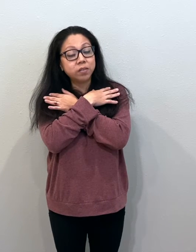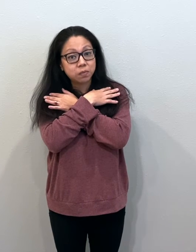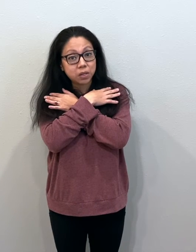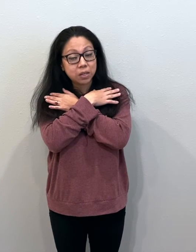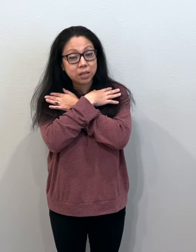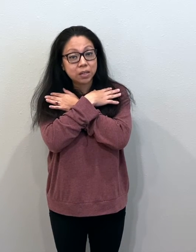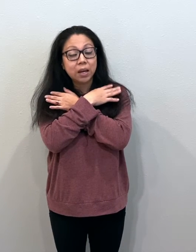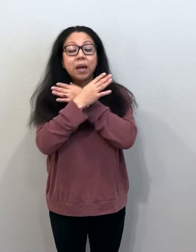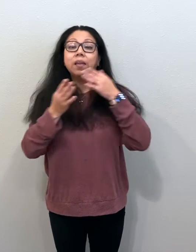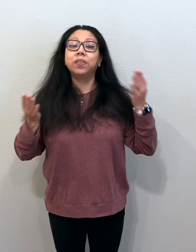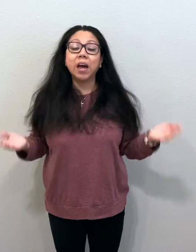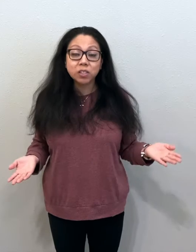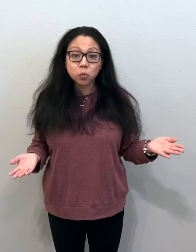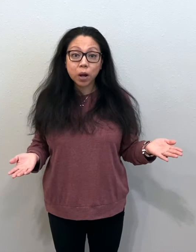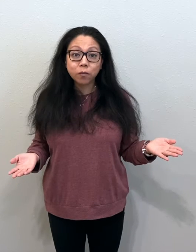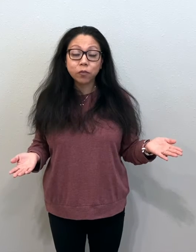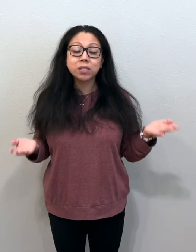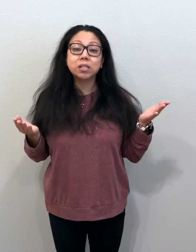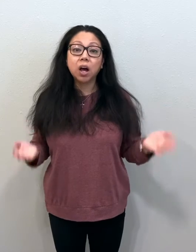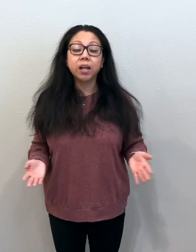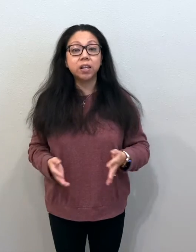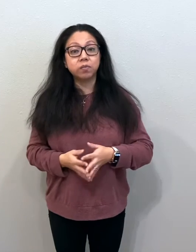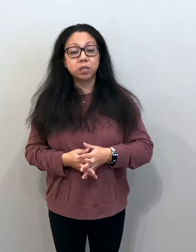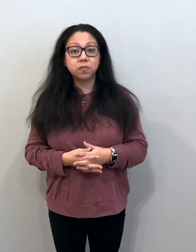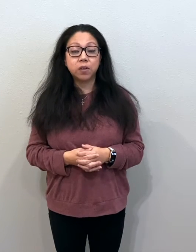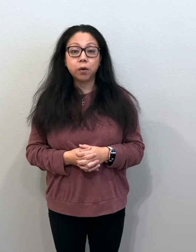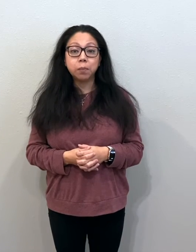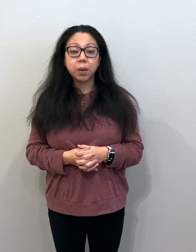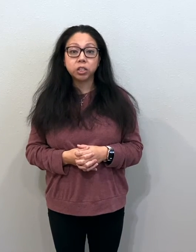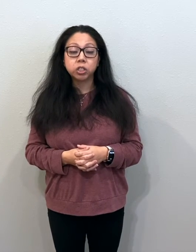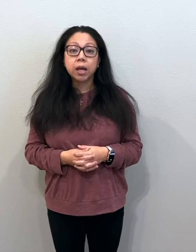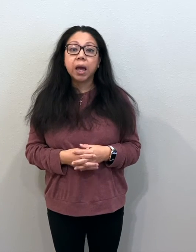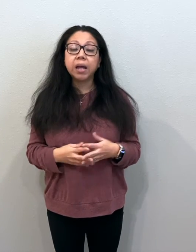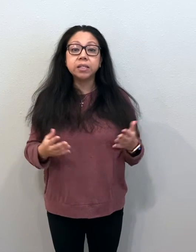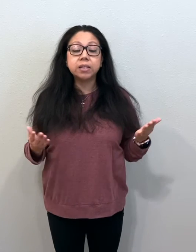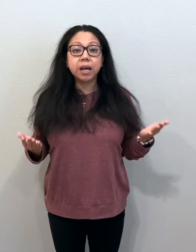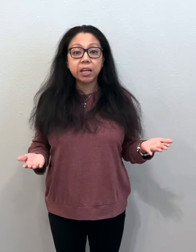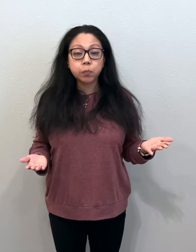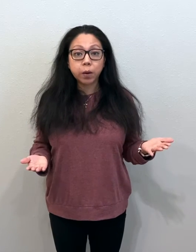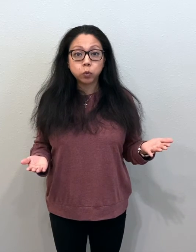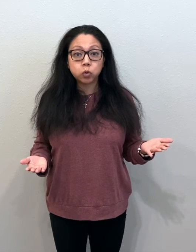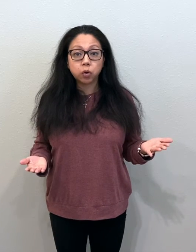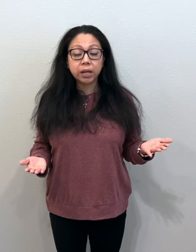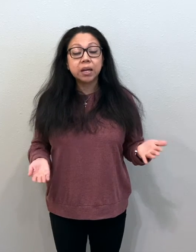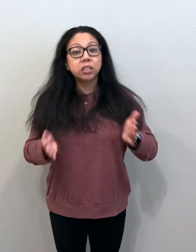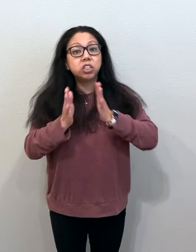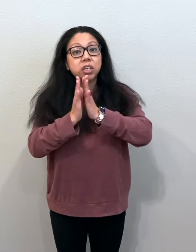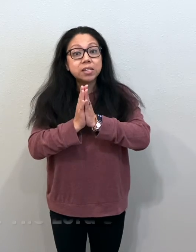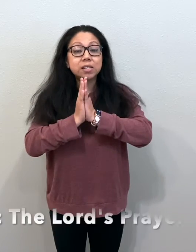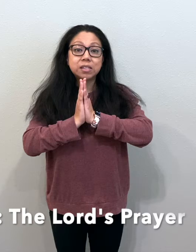me. That's right, friends. God loves us very much. And in today's Bible story, Jesus